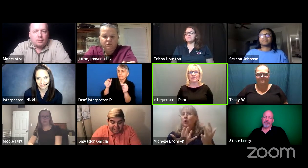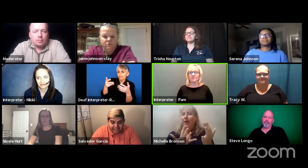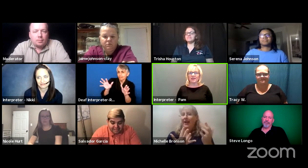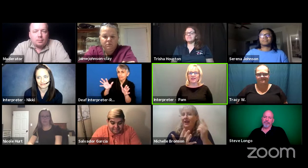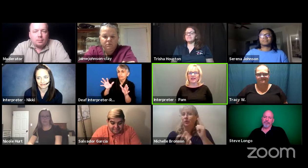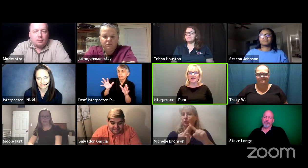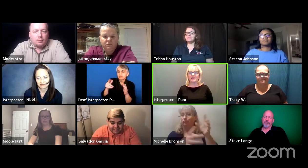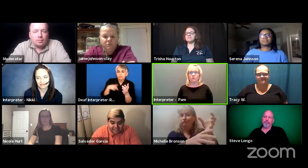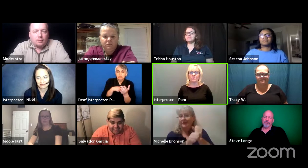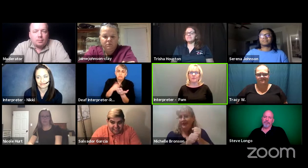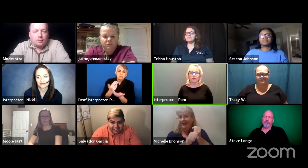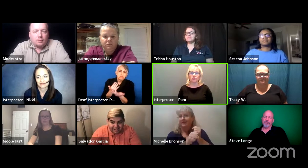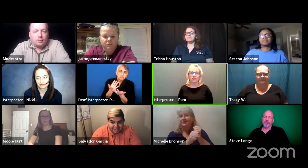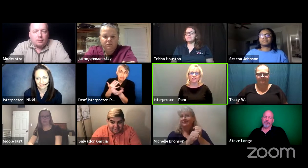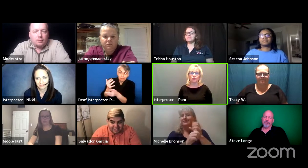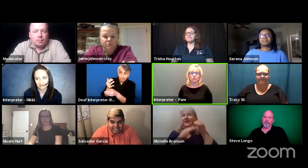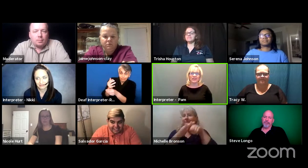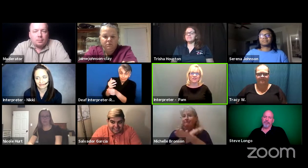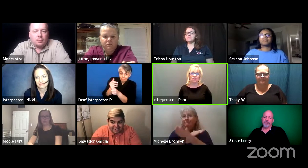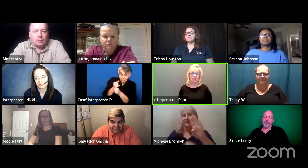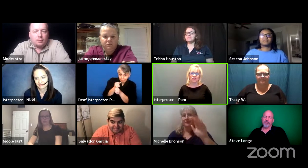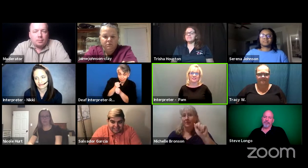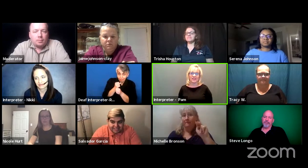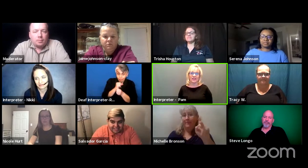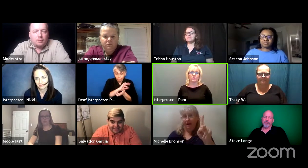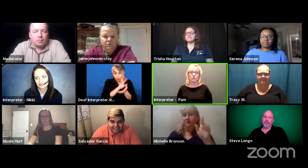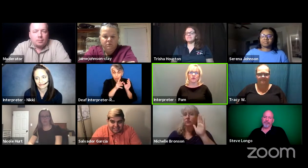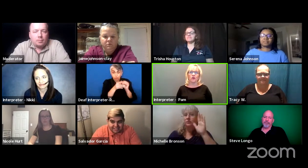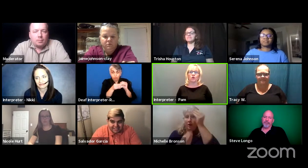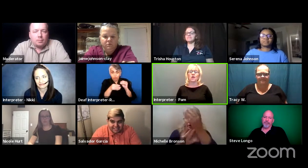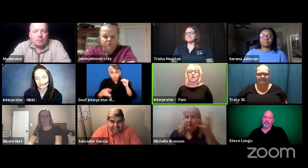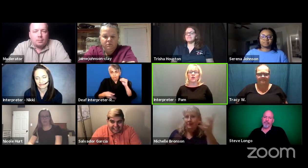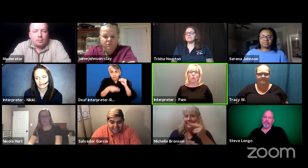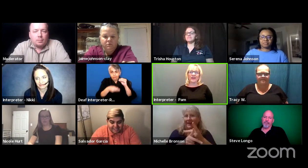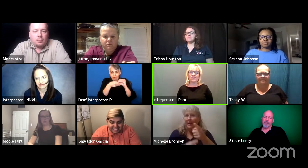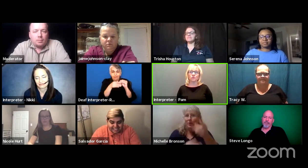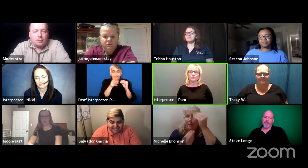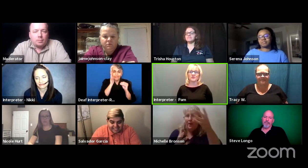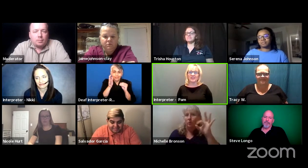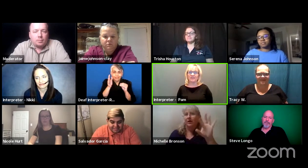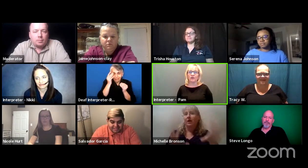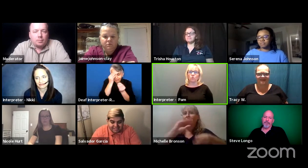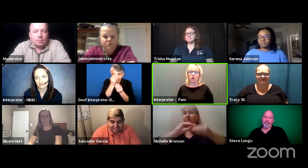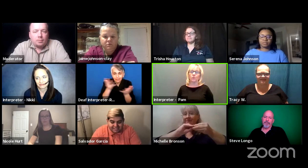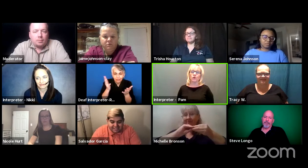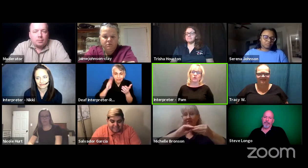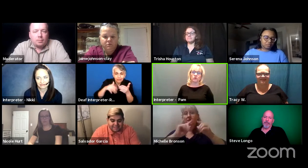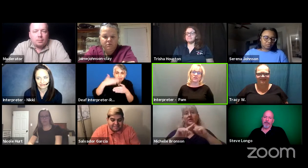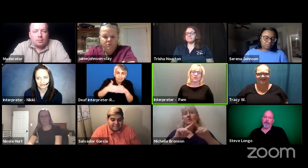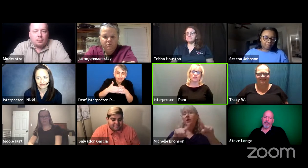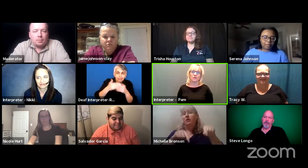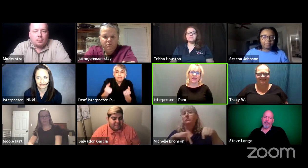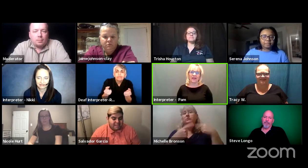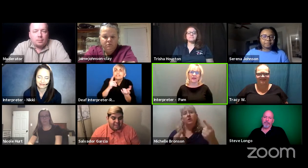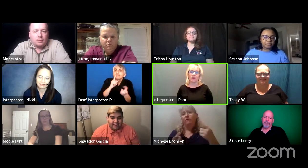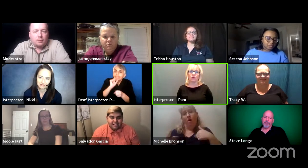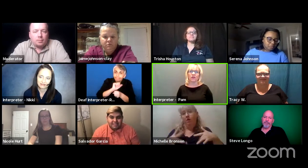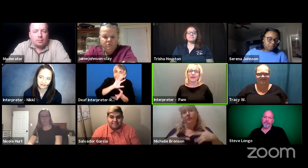have indicated they would mail checks to DHHSC, which we are waiting to receive, and we'll put those into the bank, and we will let